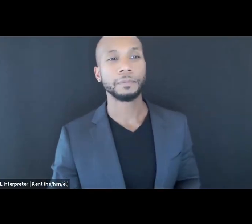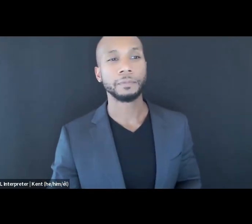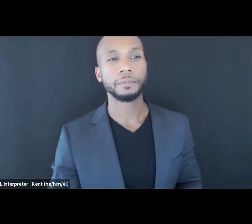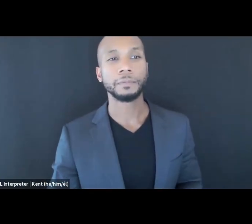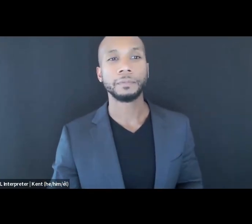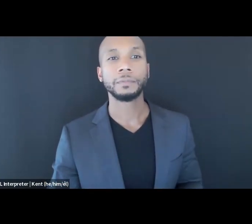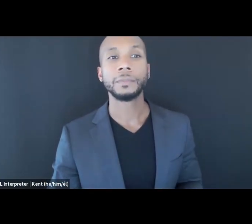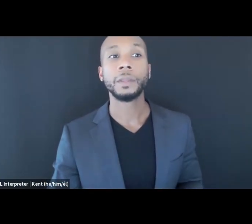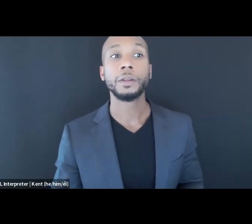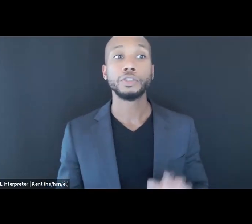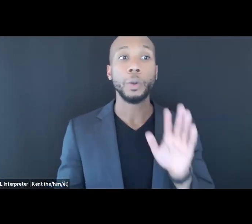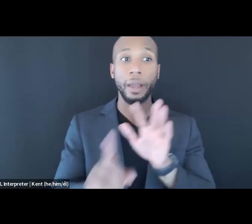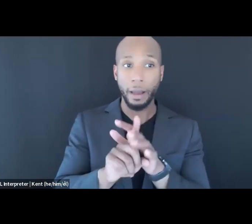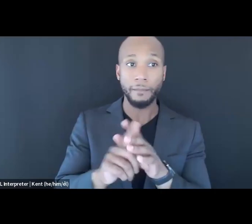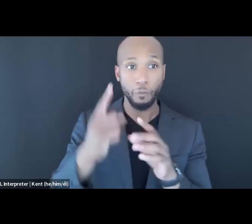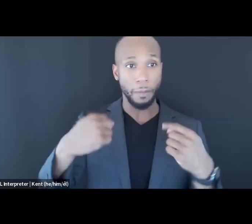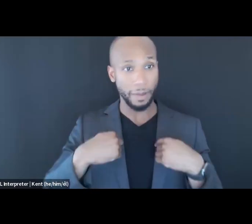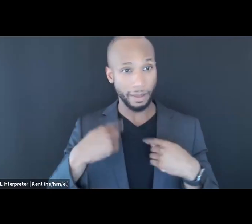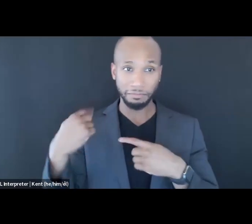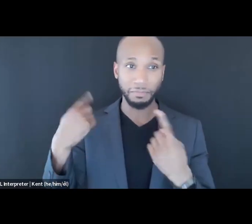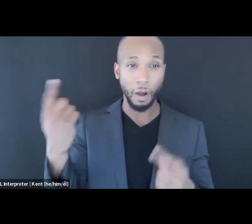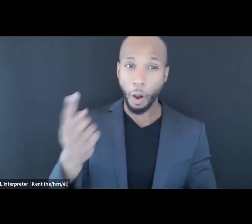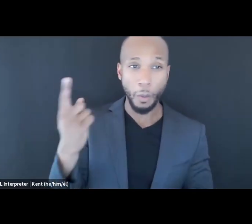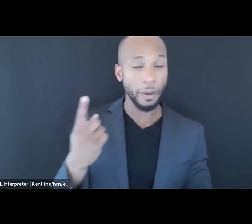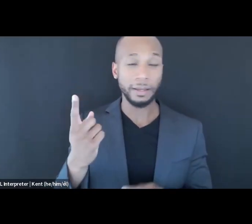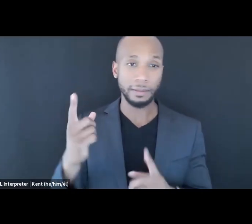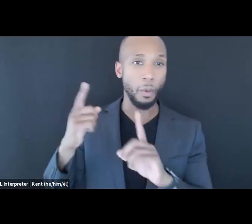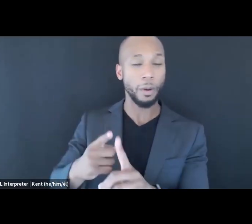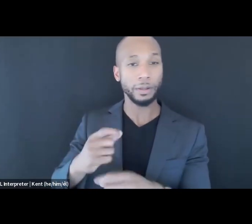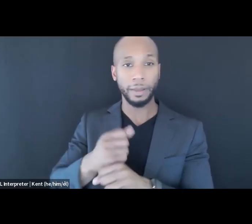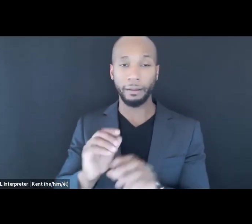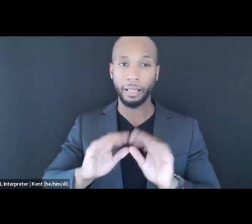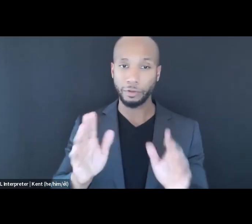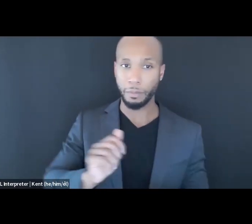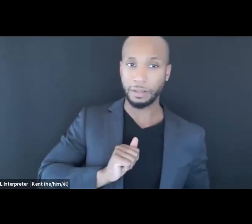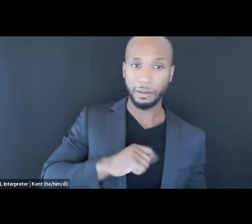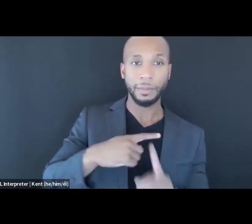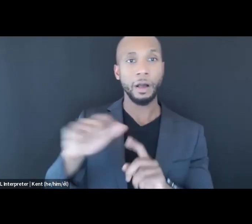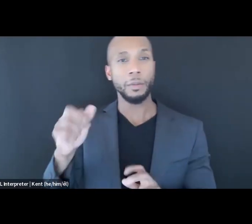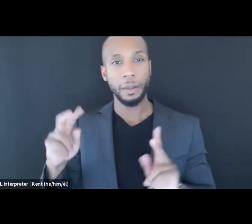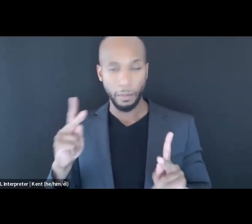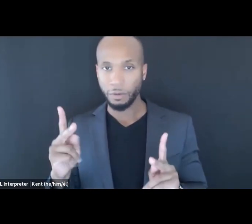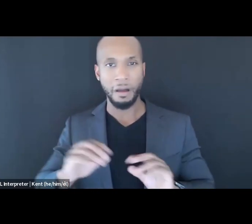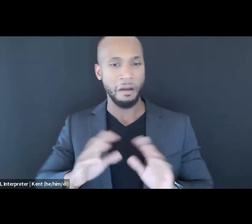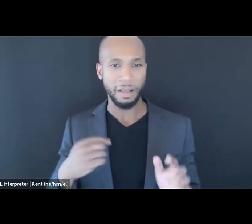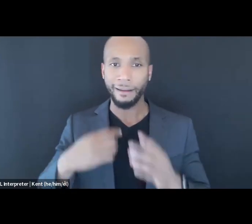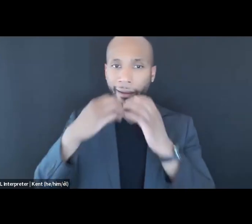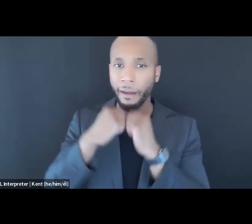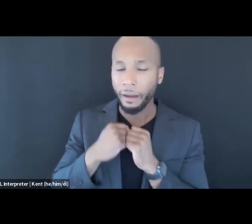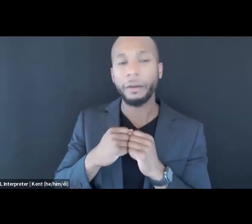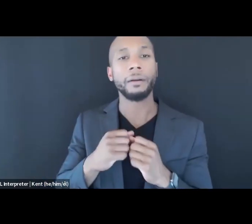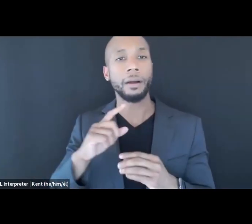up, for me, has always been about making it clear to myself and others that I care deeply about a concern